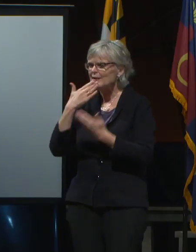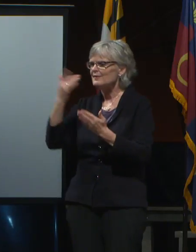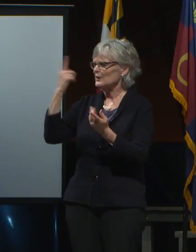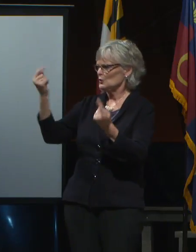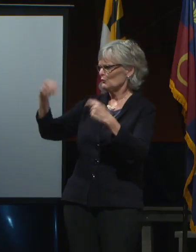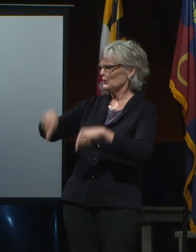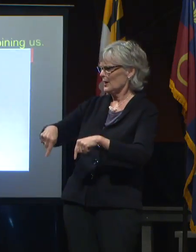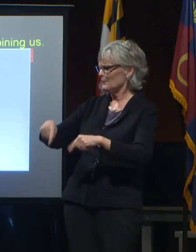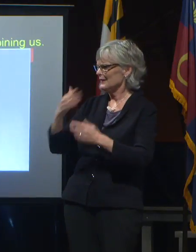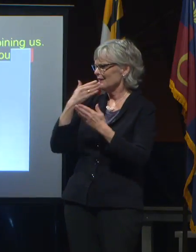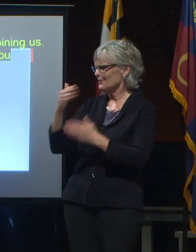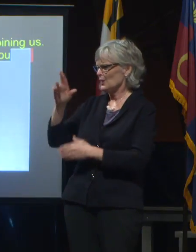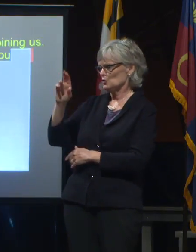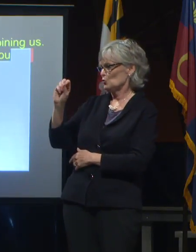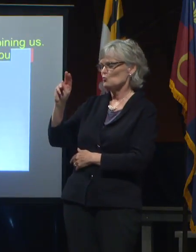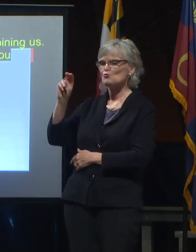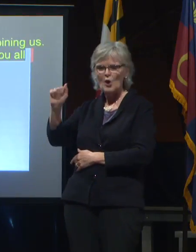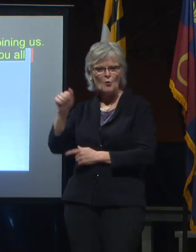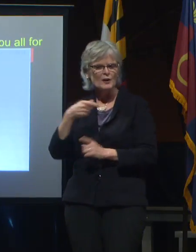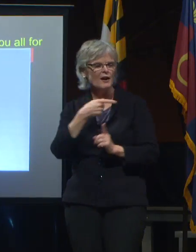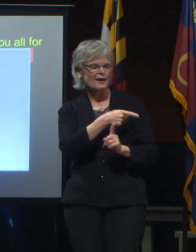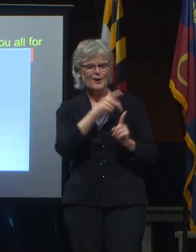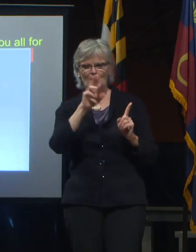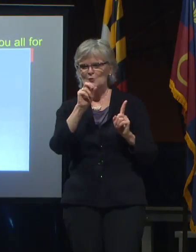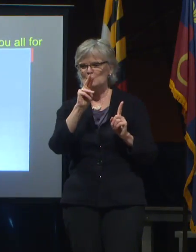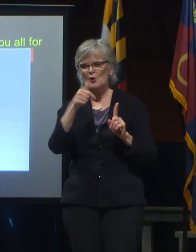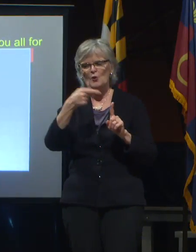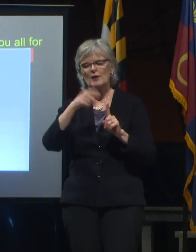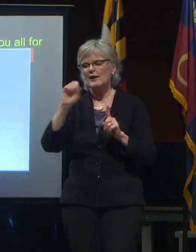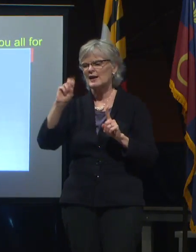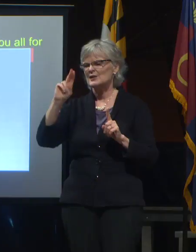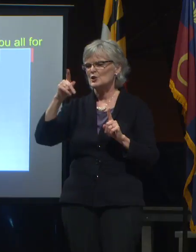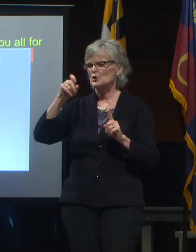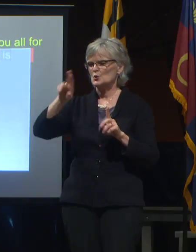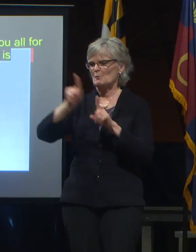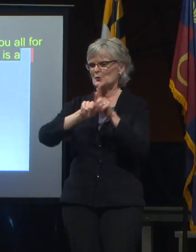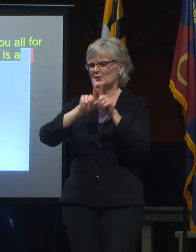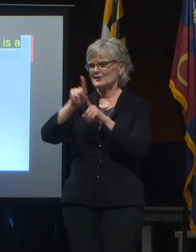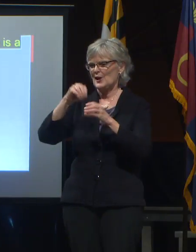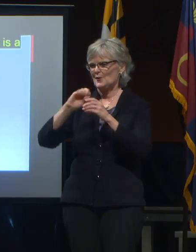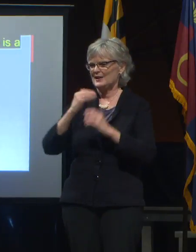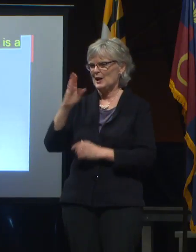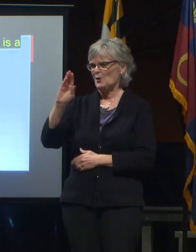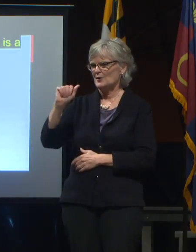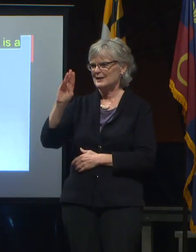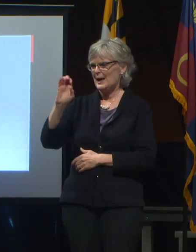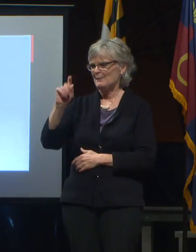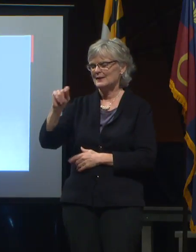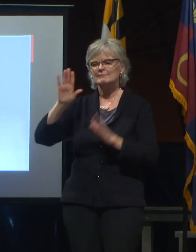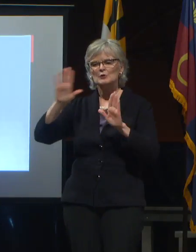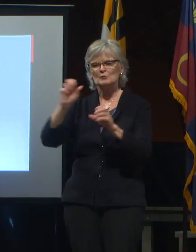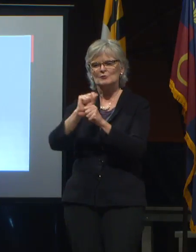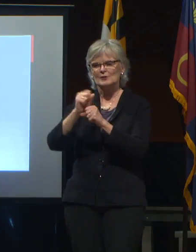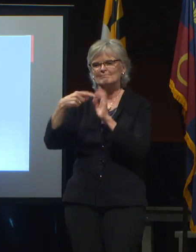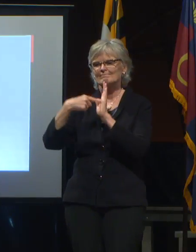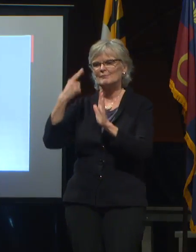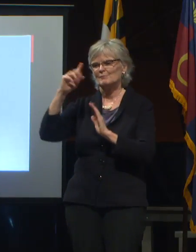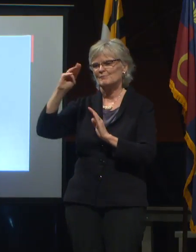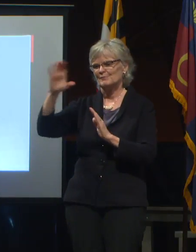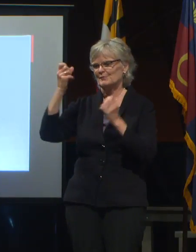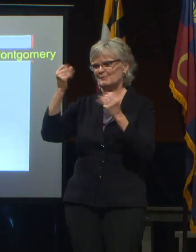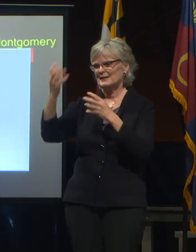here. Thank you, Rona. She is a superstar in our cabinet. She did a great job representing Montgomery County for many